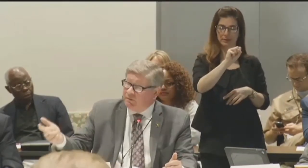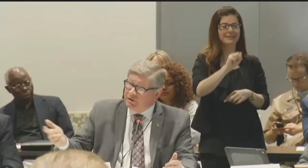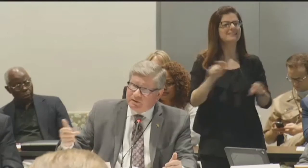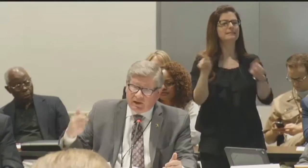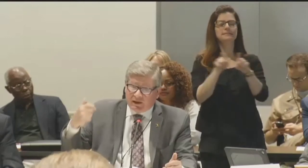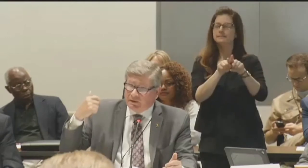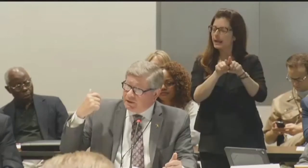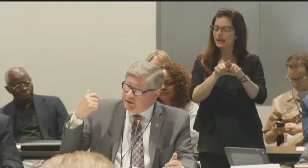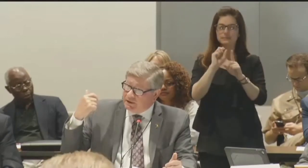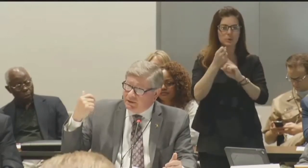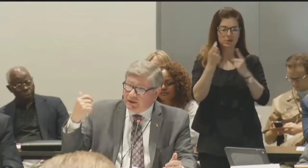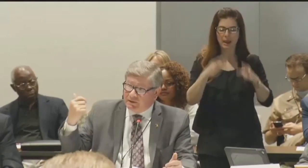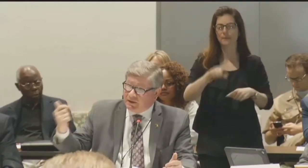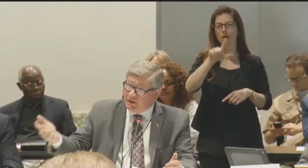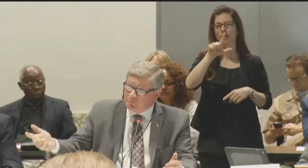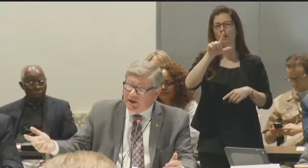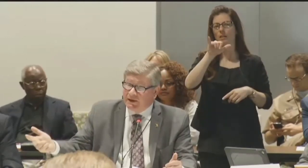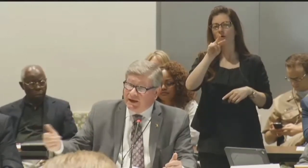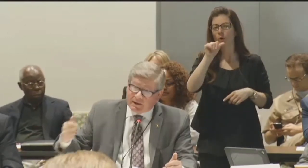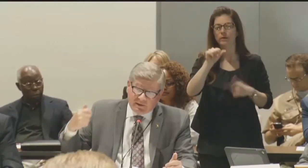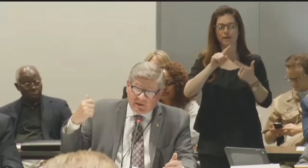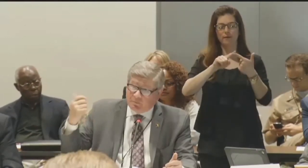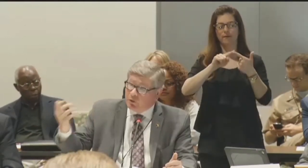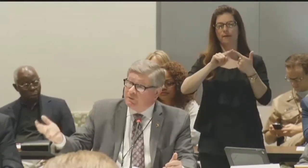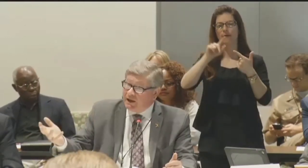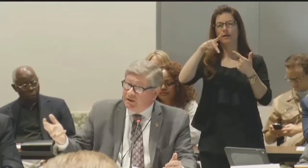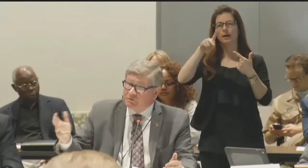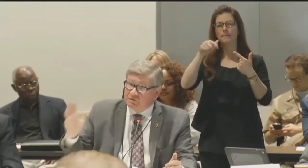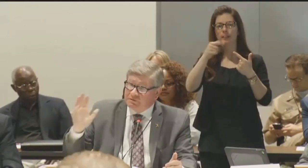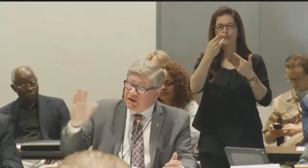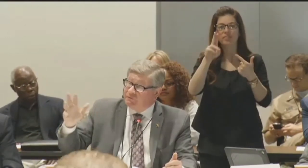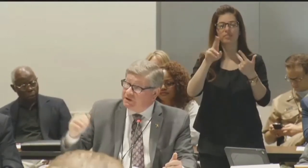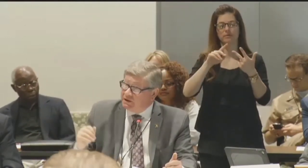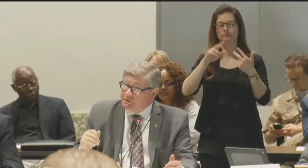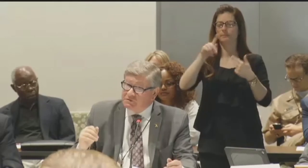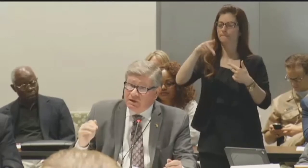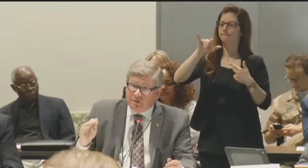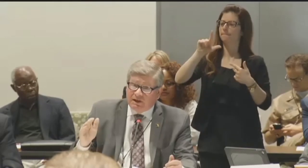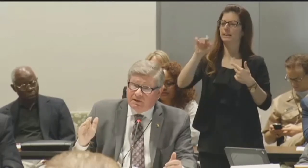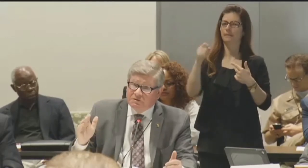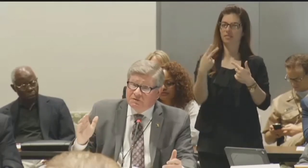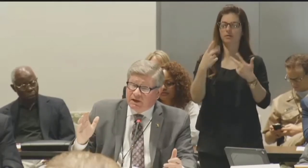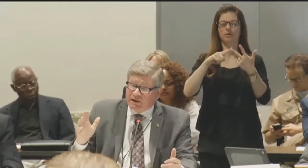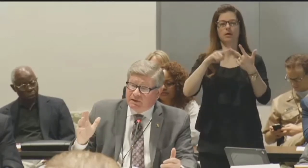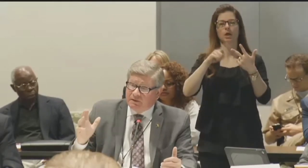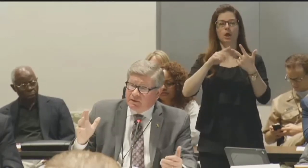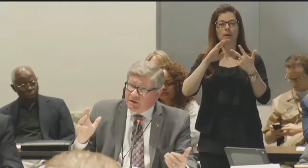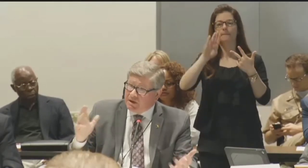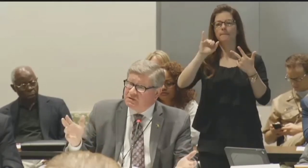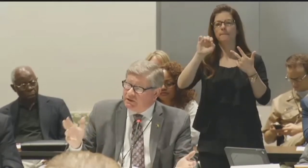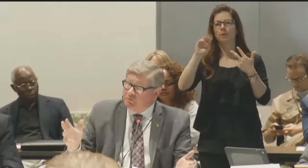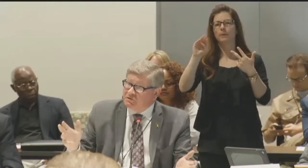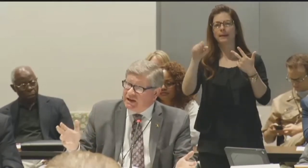and Plymouth and Pontiac and Birmingham to head for the hills, because